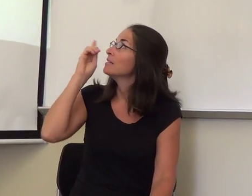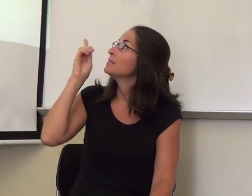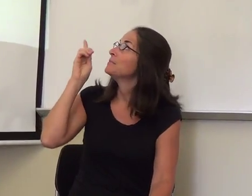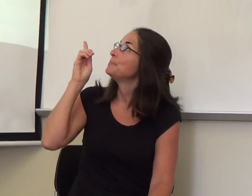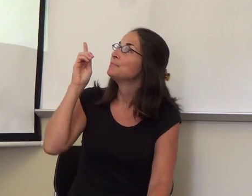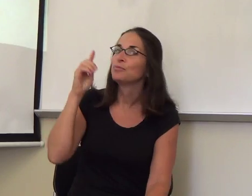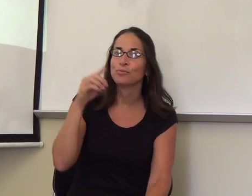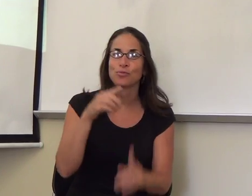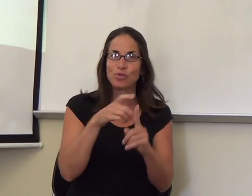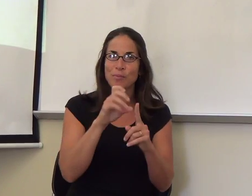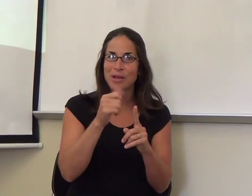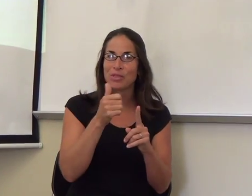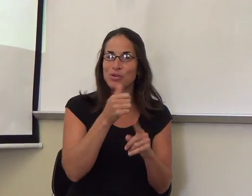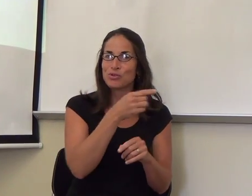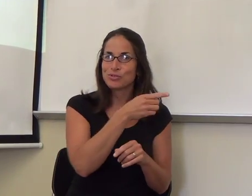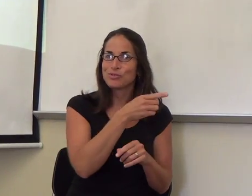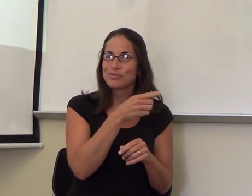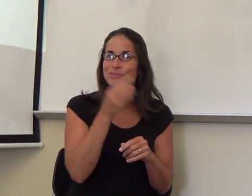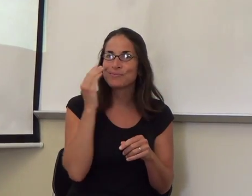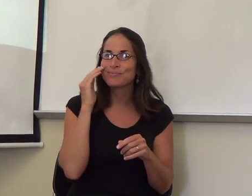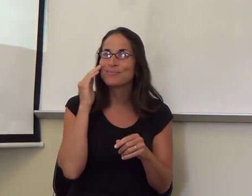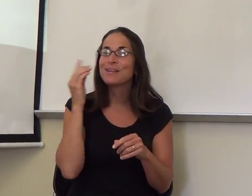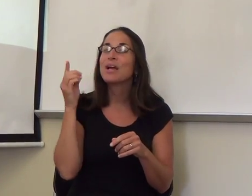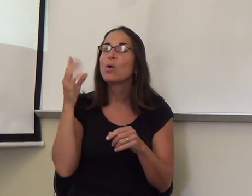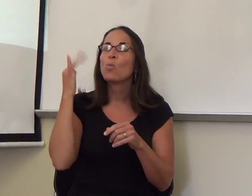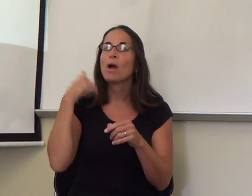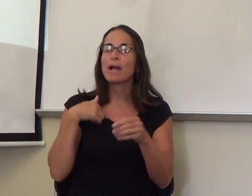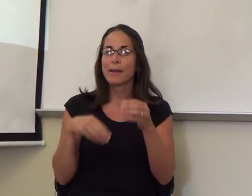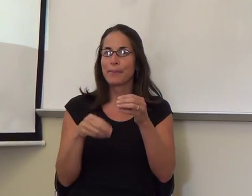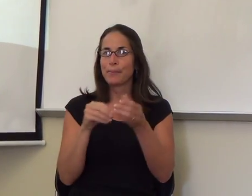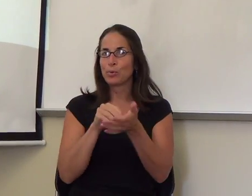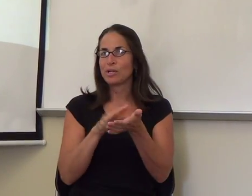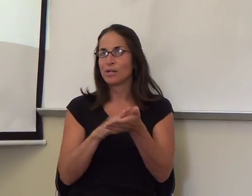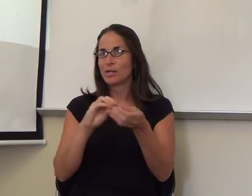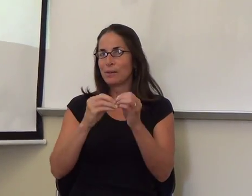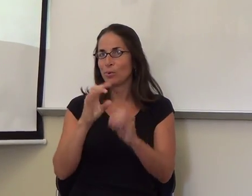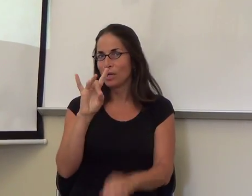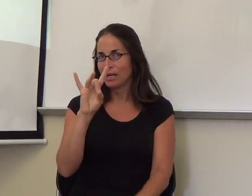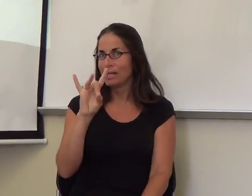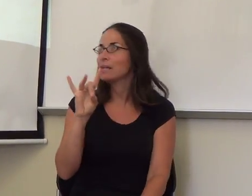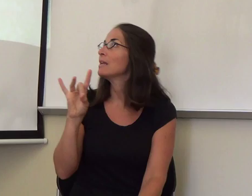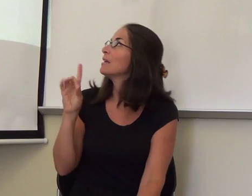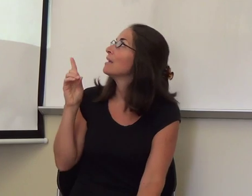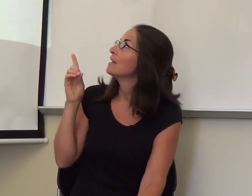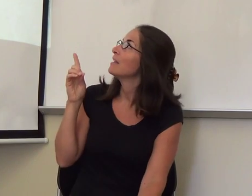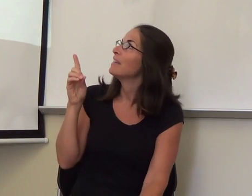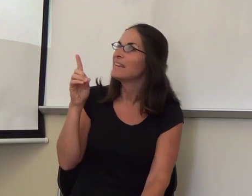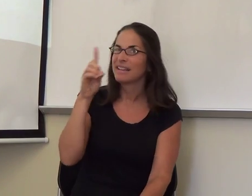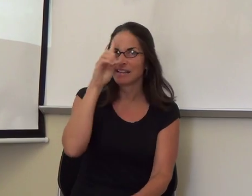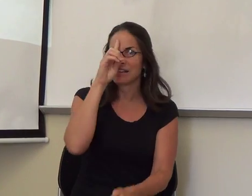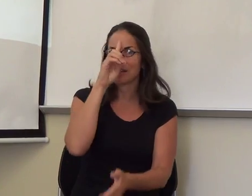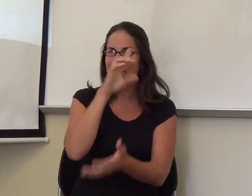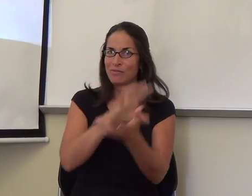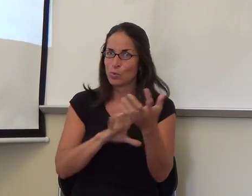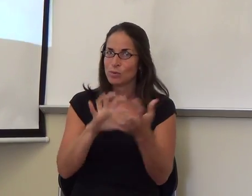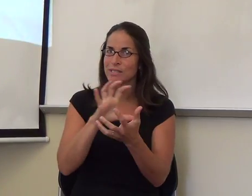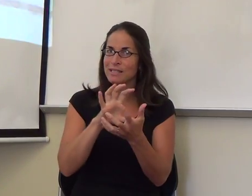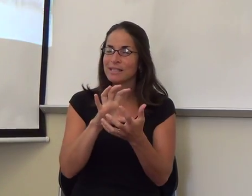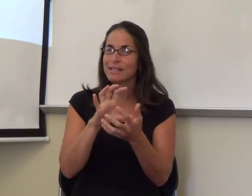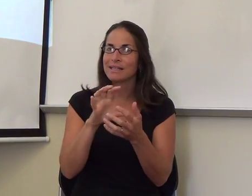right? One of the reasons I put this on here is because of the confusion that students have with writing that down as